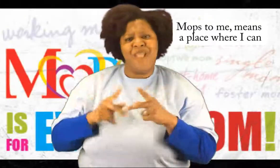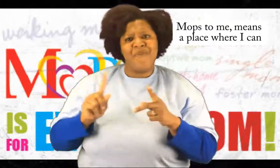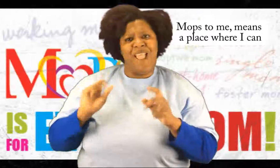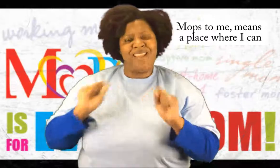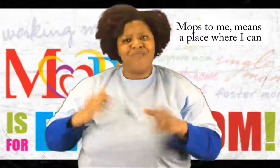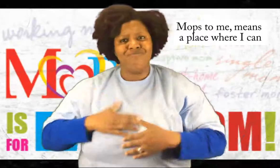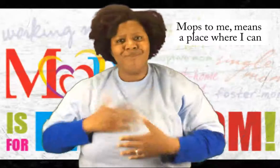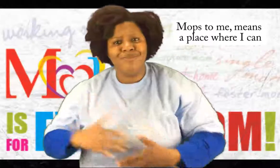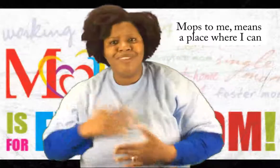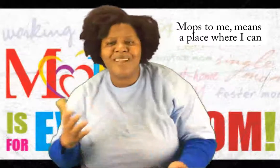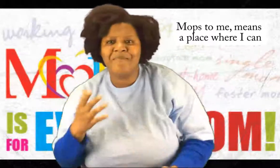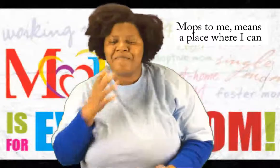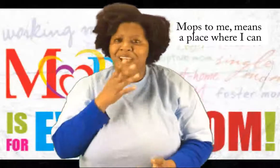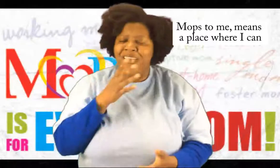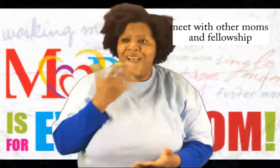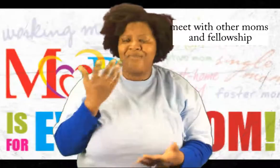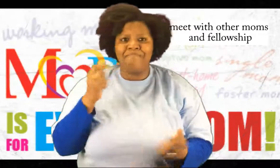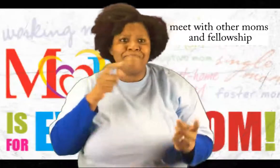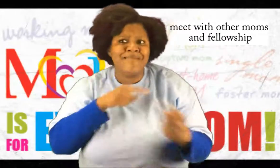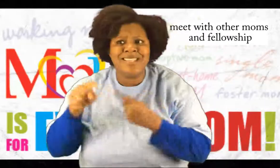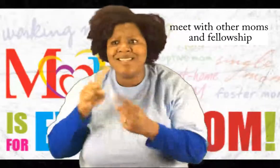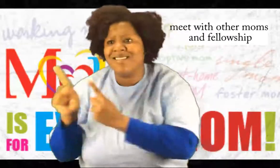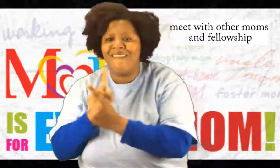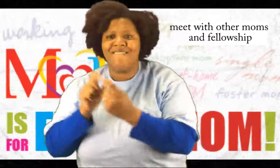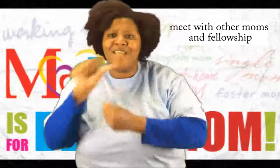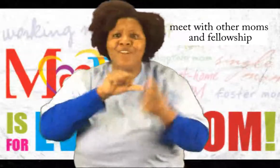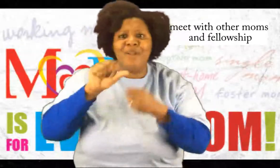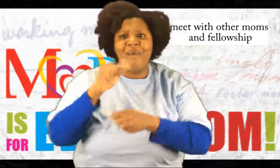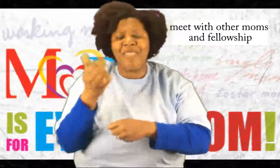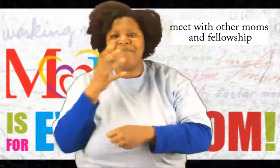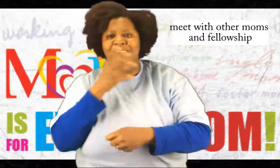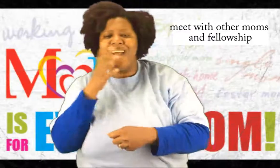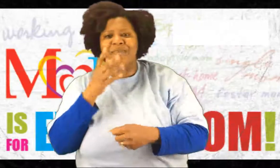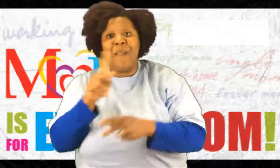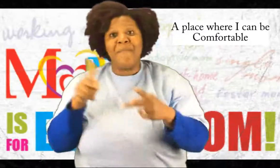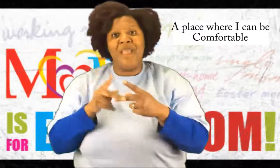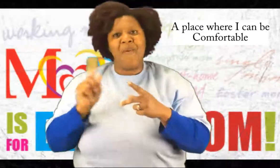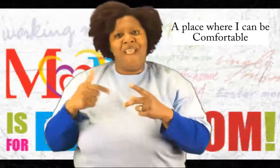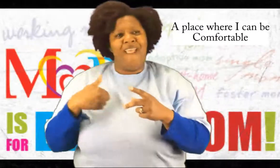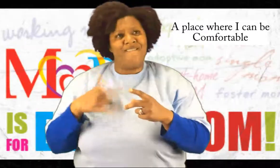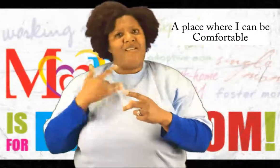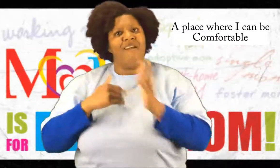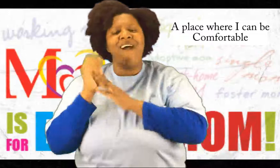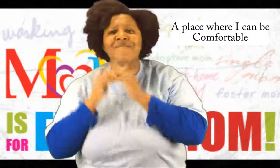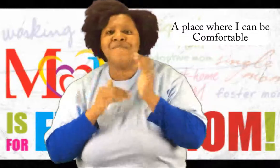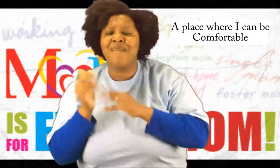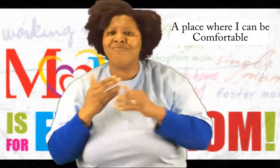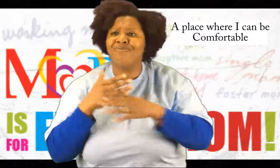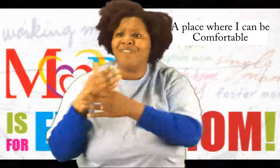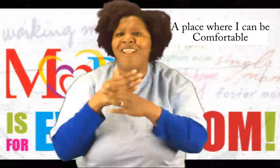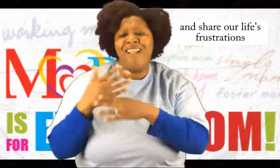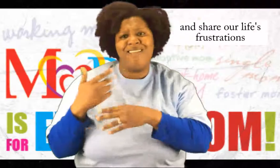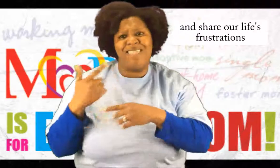means a place where I can meet with other moms and fellowship. A place where I can be comfortable and share